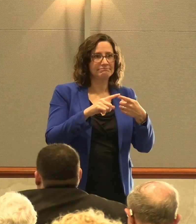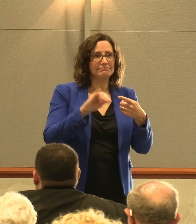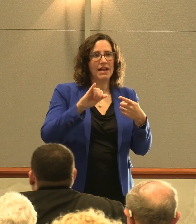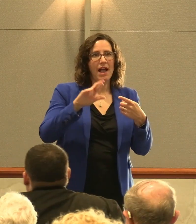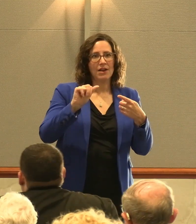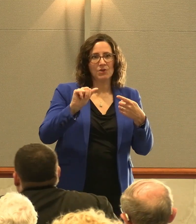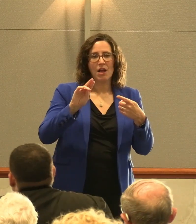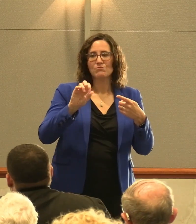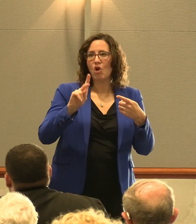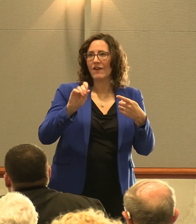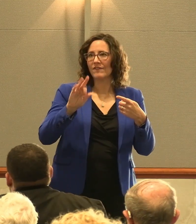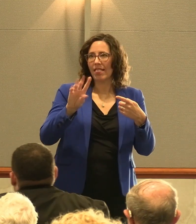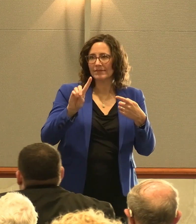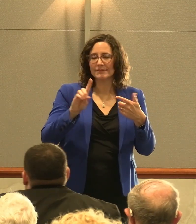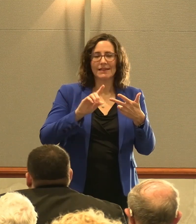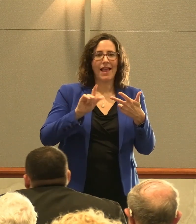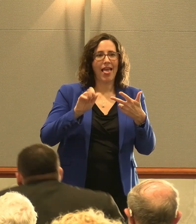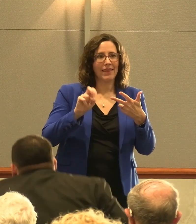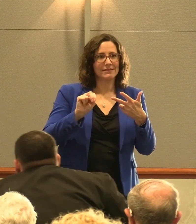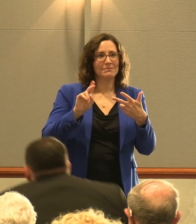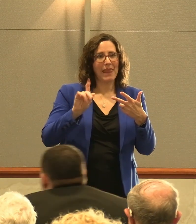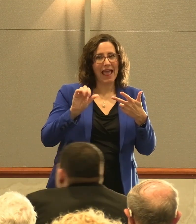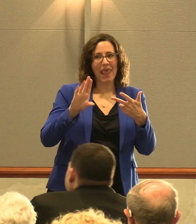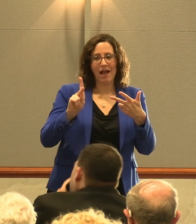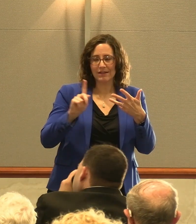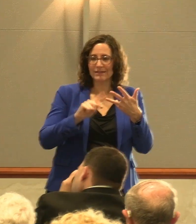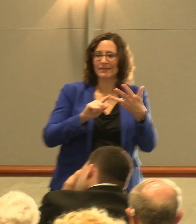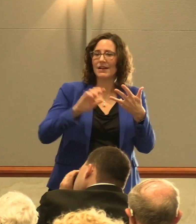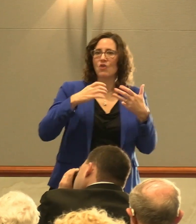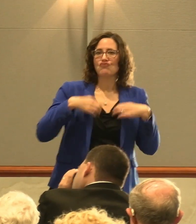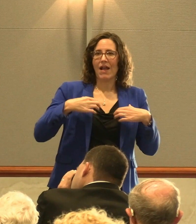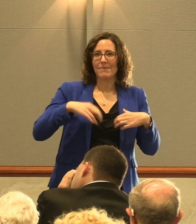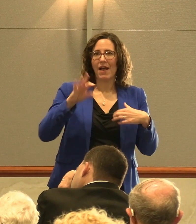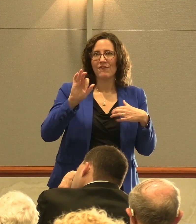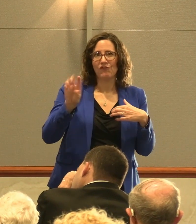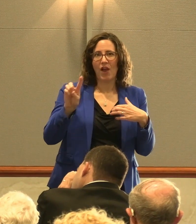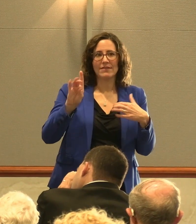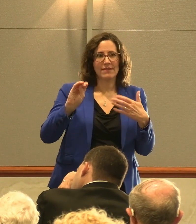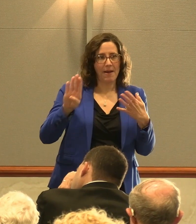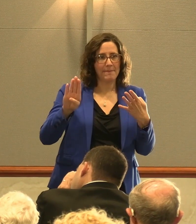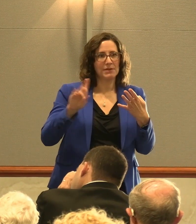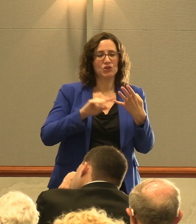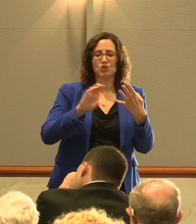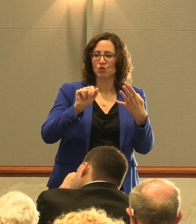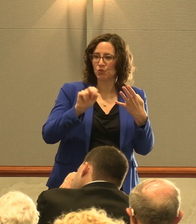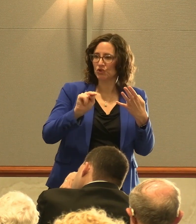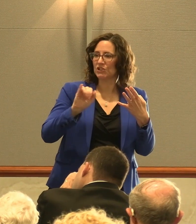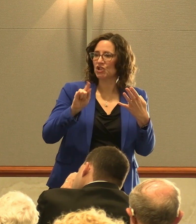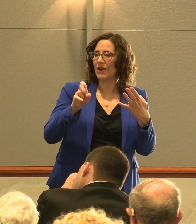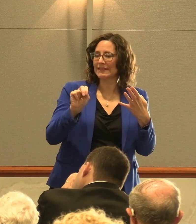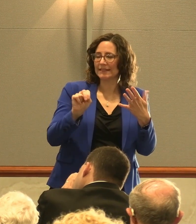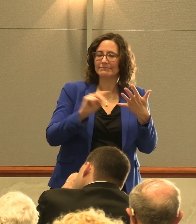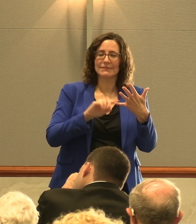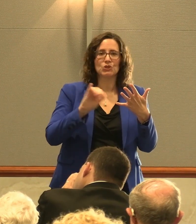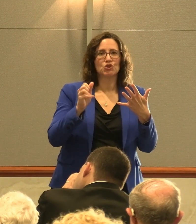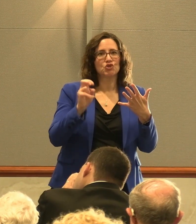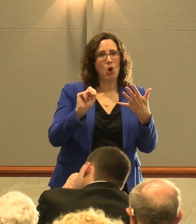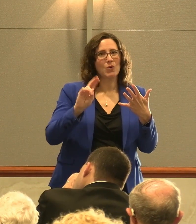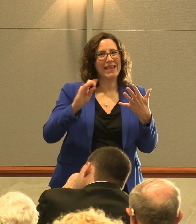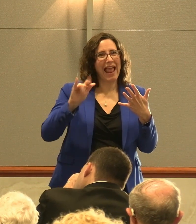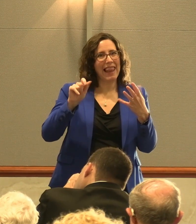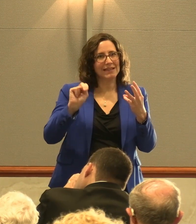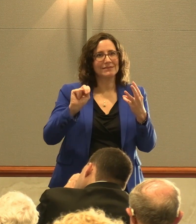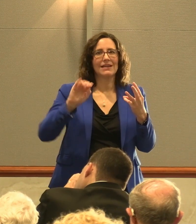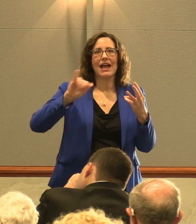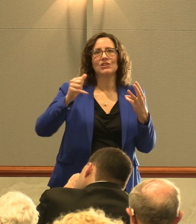Ira Bartfield, Ellen Blaylock, Rabbi Fred Dobb, Susan Jerrison, Joan Kalin, and